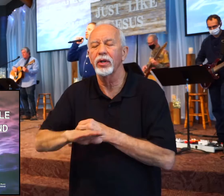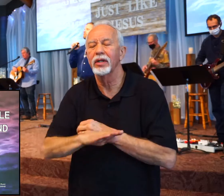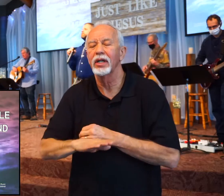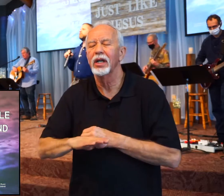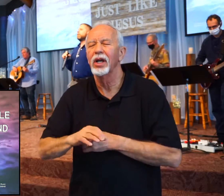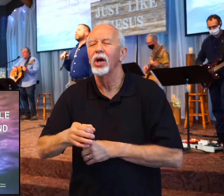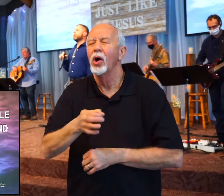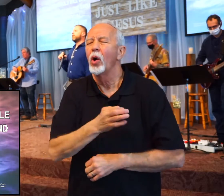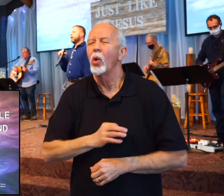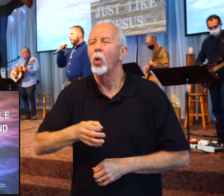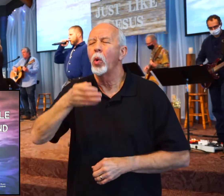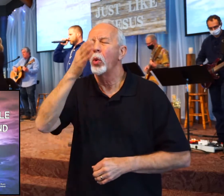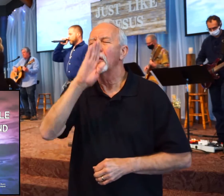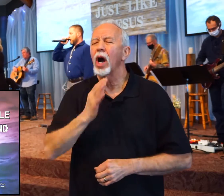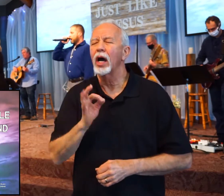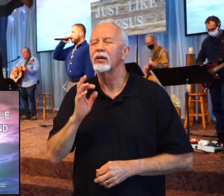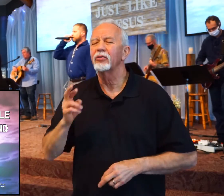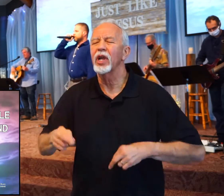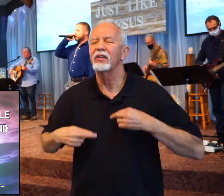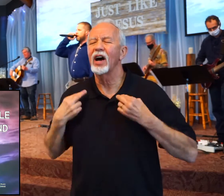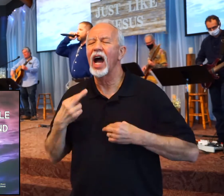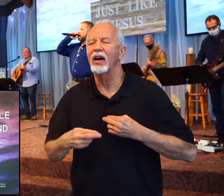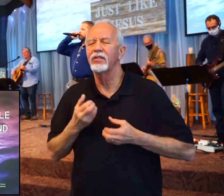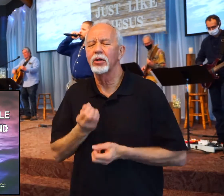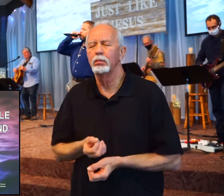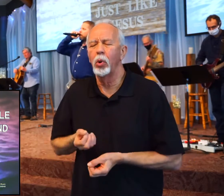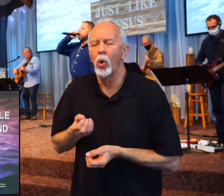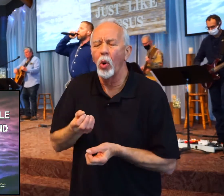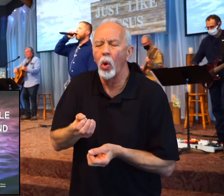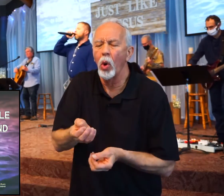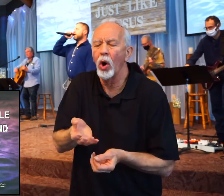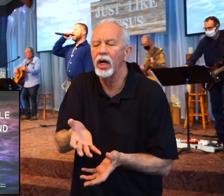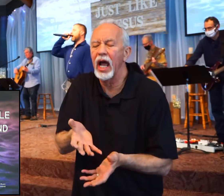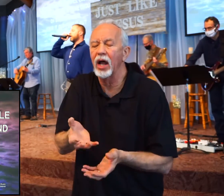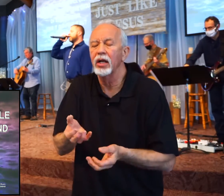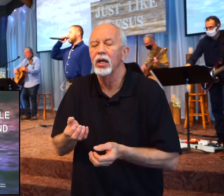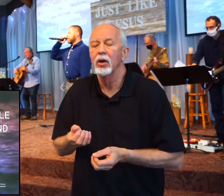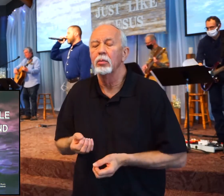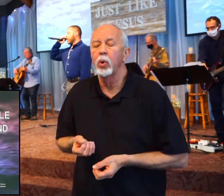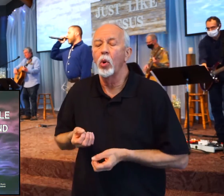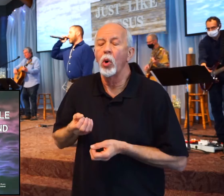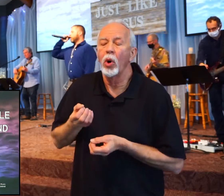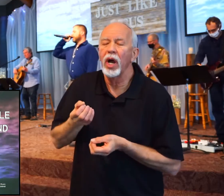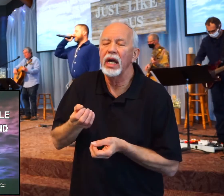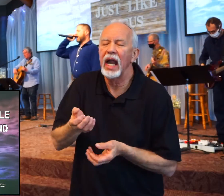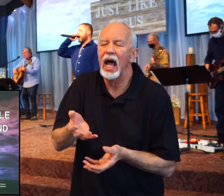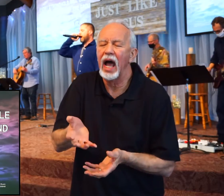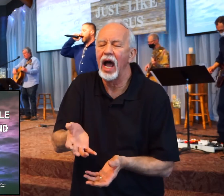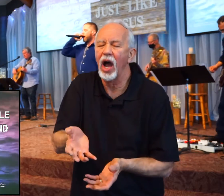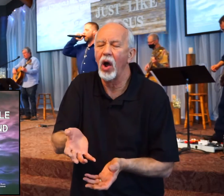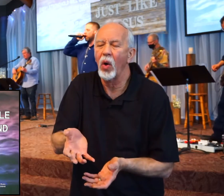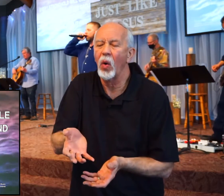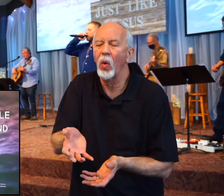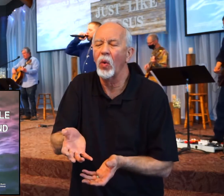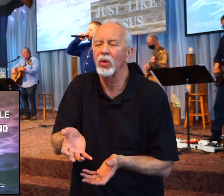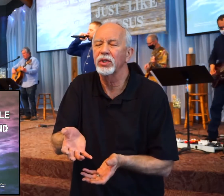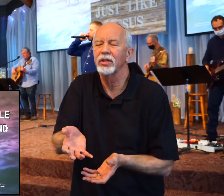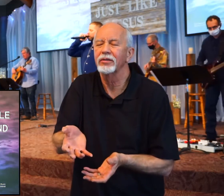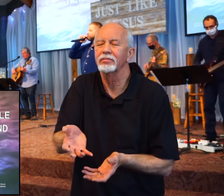ground. Oh God of revival, pour it out, pour it out.